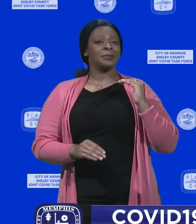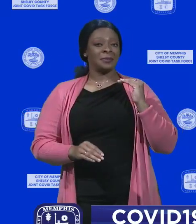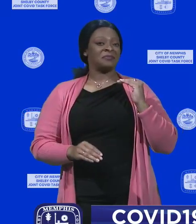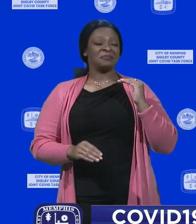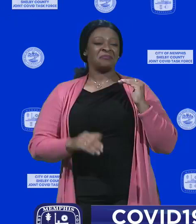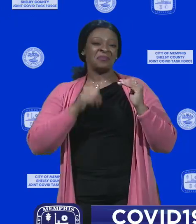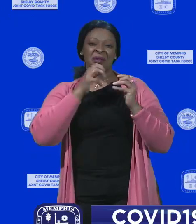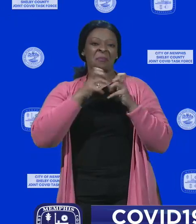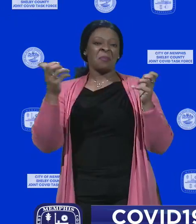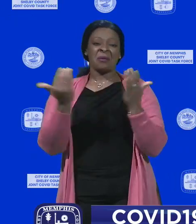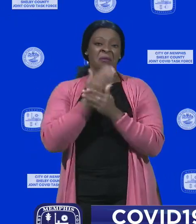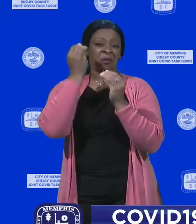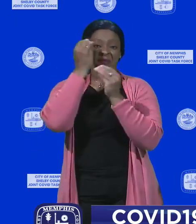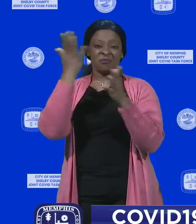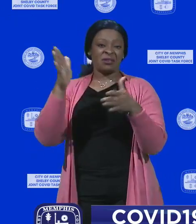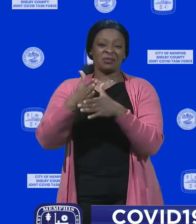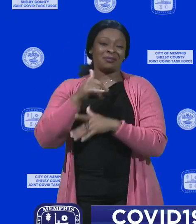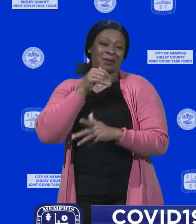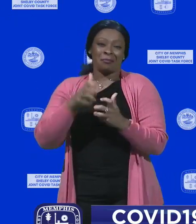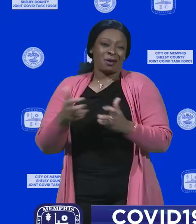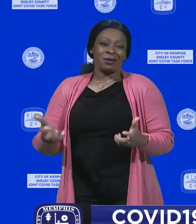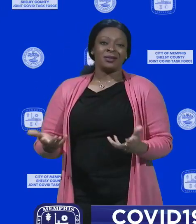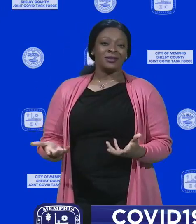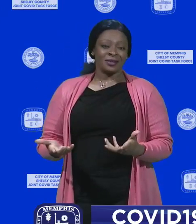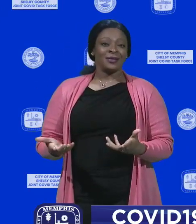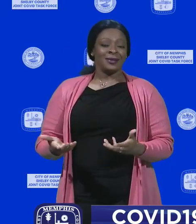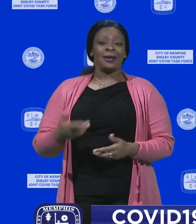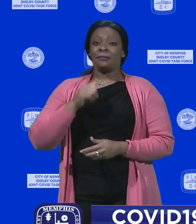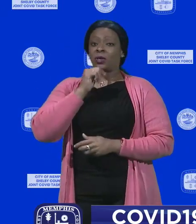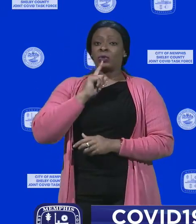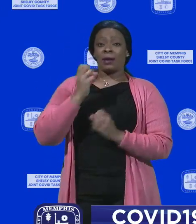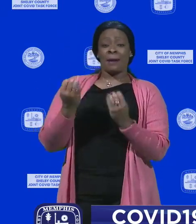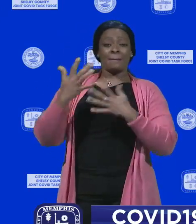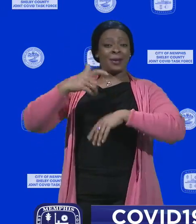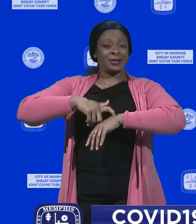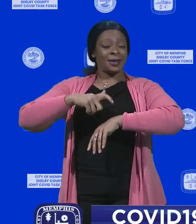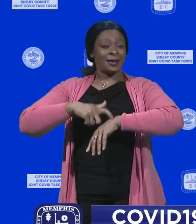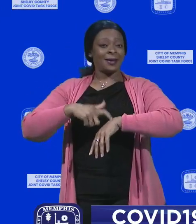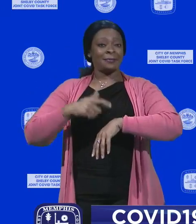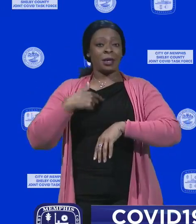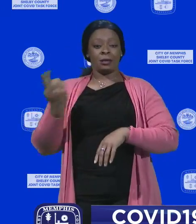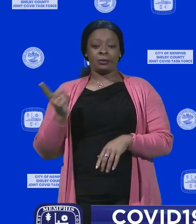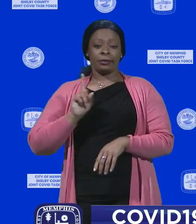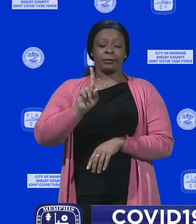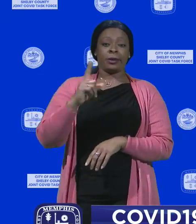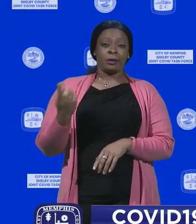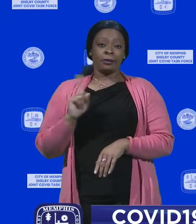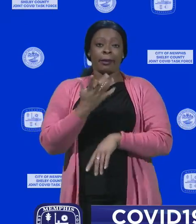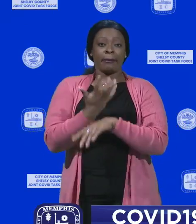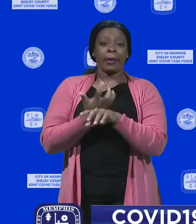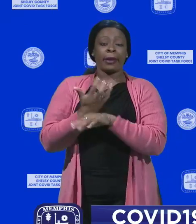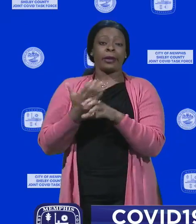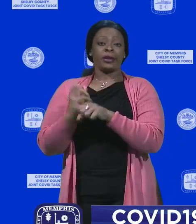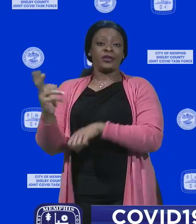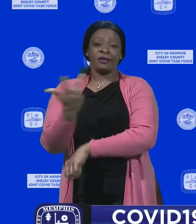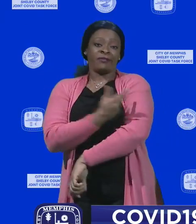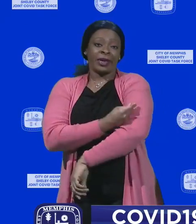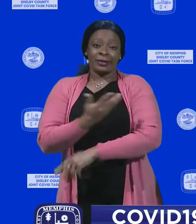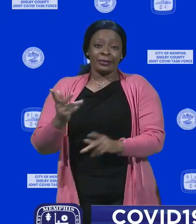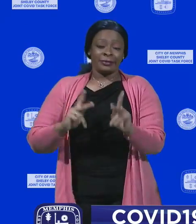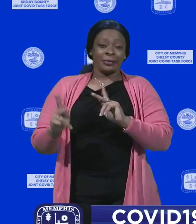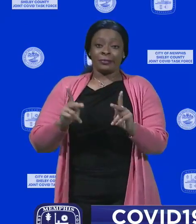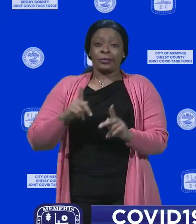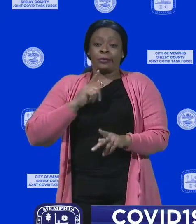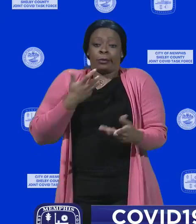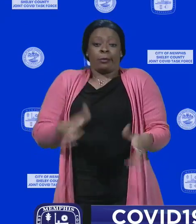there's not much new information to share. I'm not sure how many times I can come on here and implore people to get vaccinated. People who